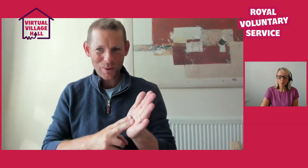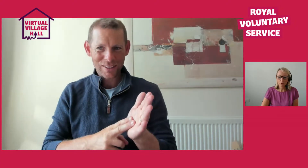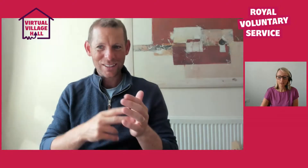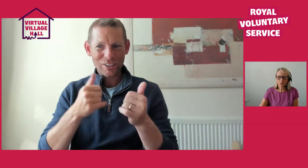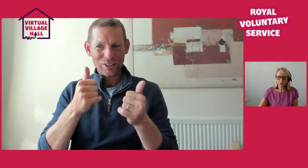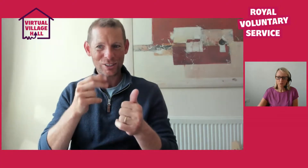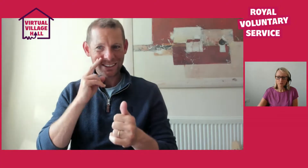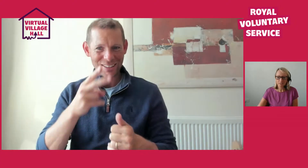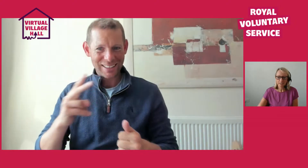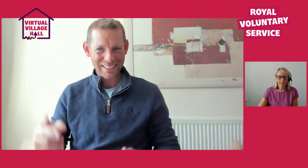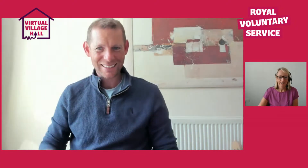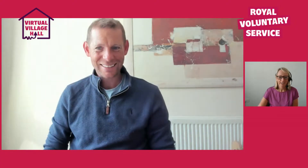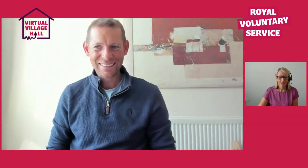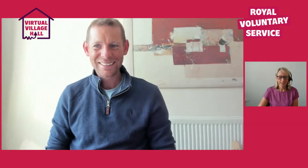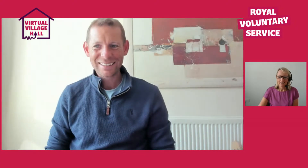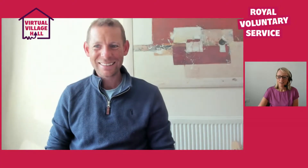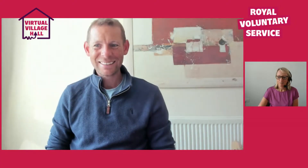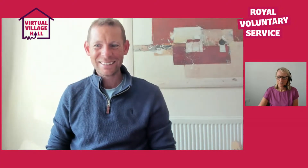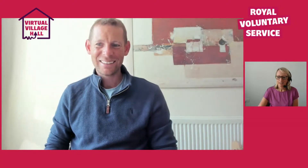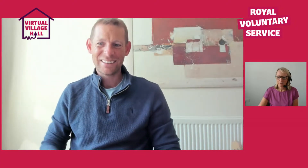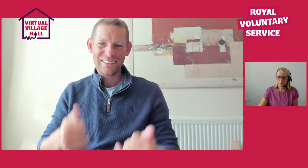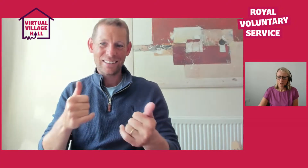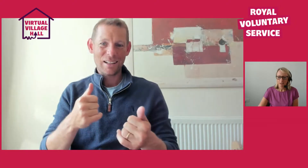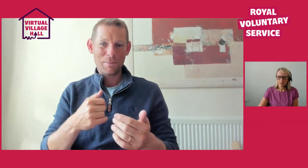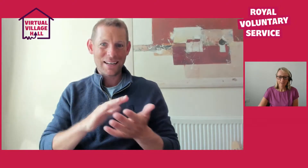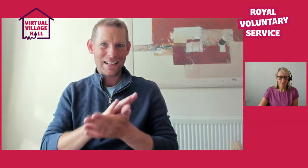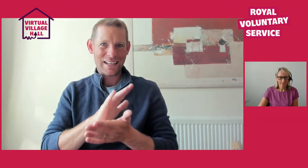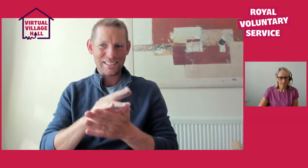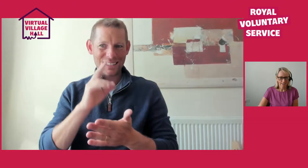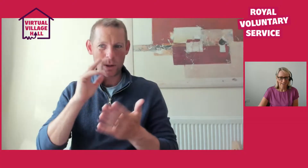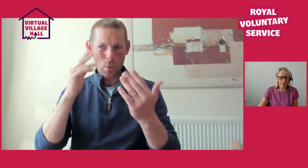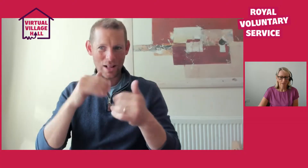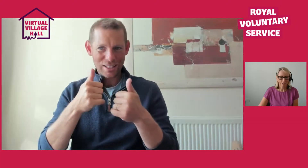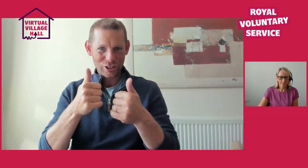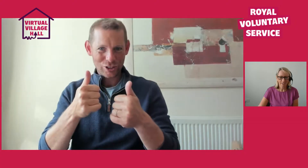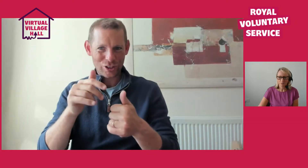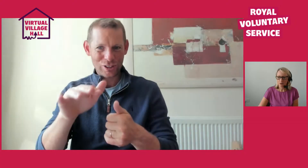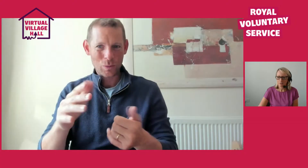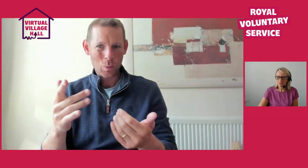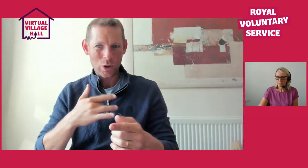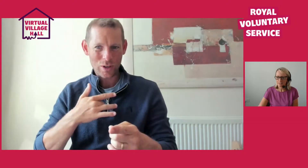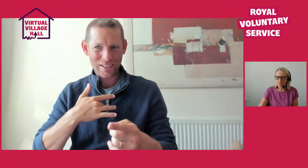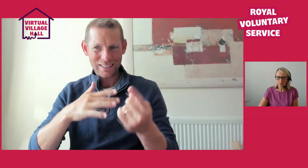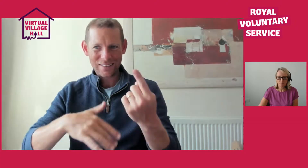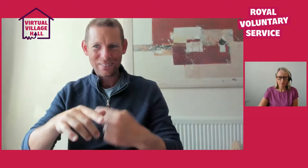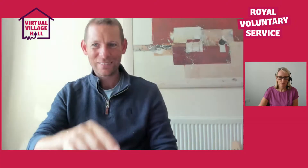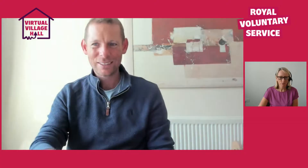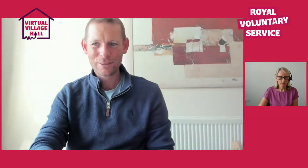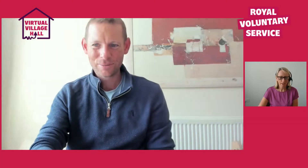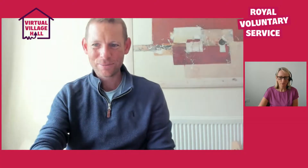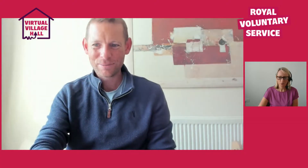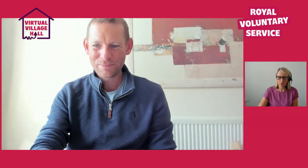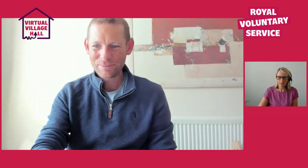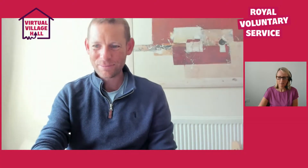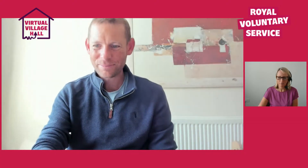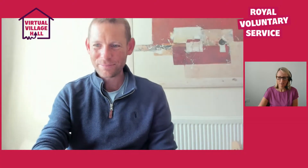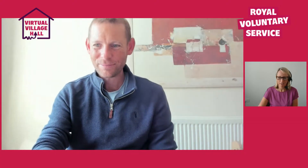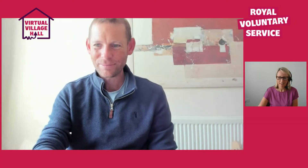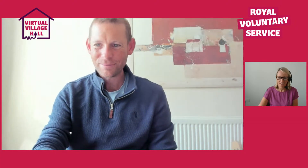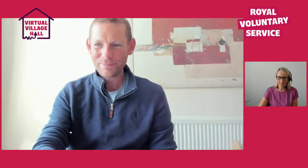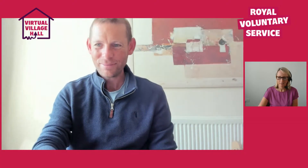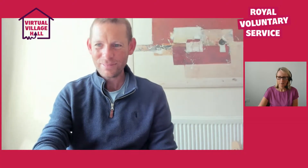So good morning, Joan. Lovely to have you here. I'm glad to hear the weather is sunny with you as well, where you